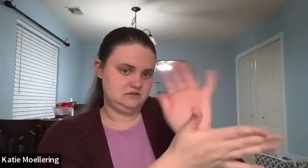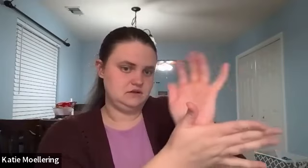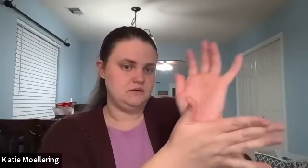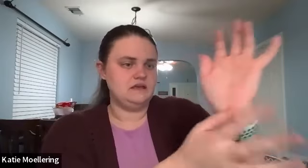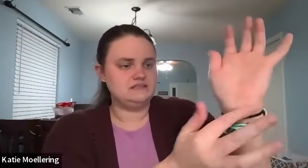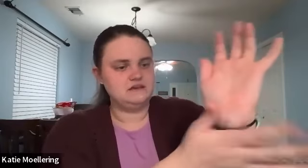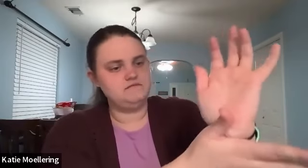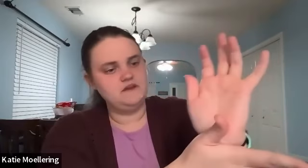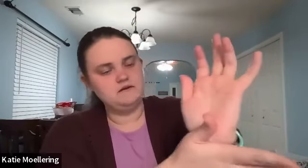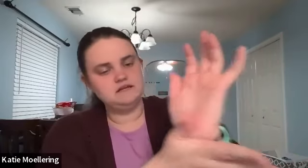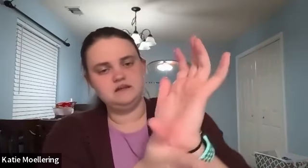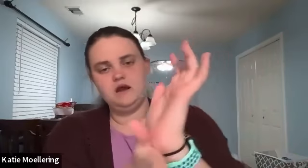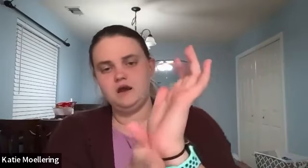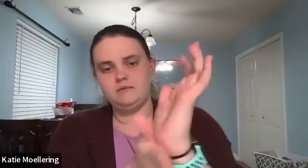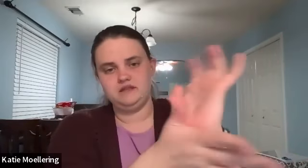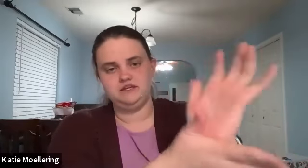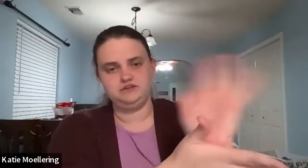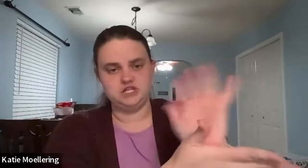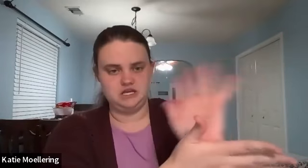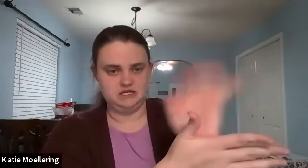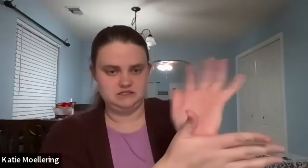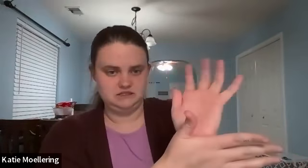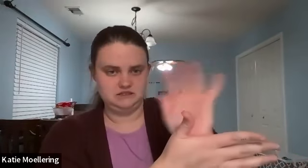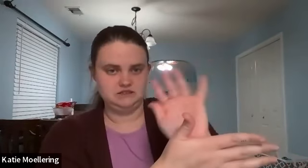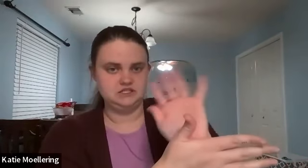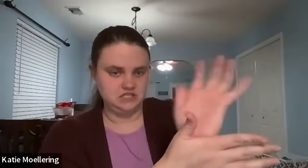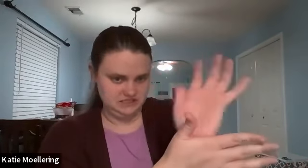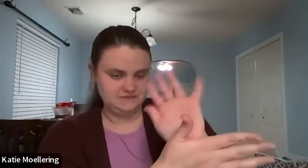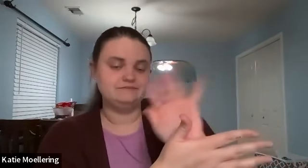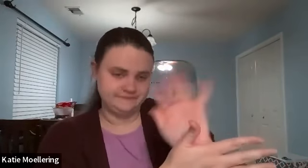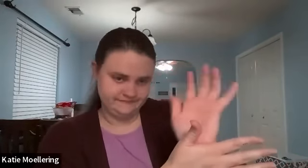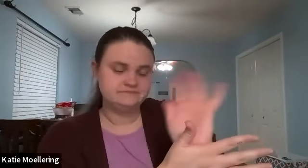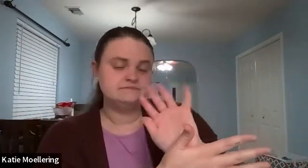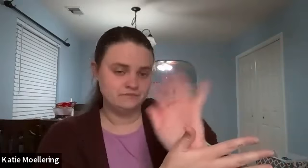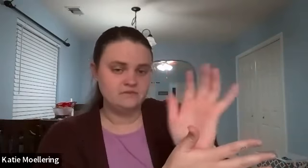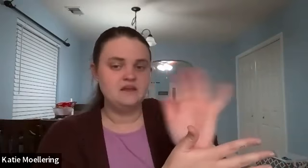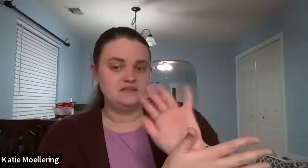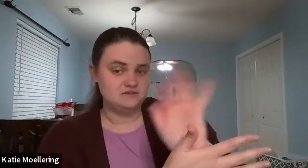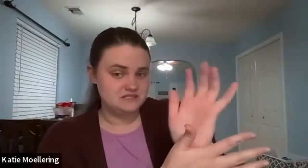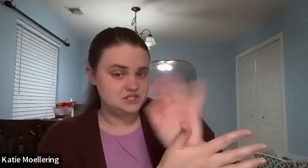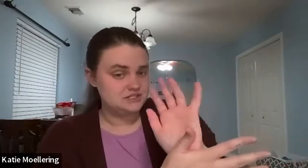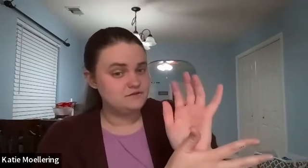go at like it's like very top and then you shake it. Cheese. So this is cheese. If you were